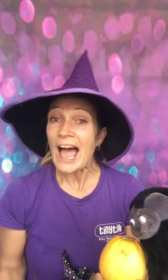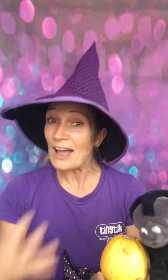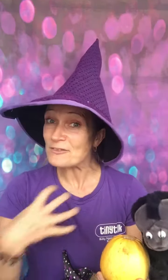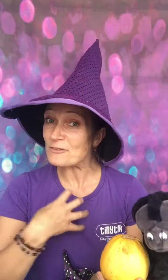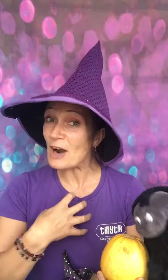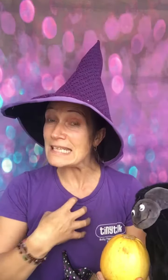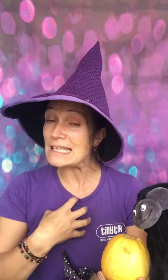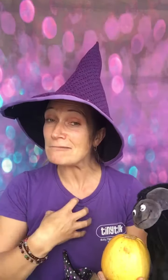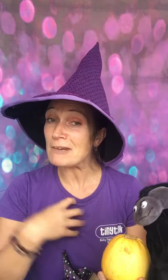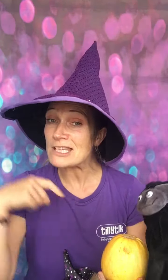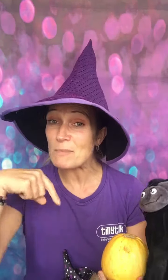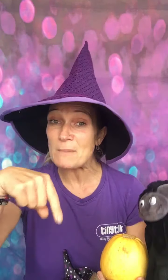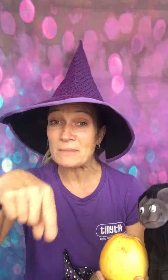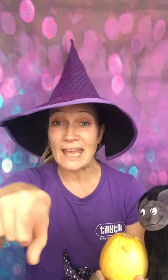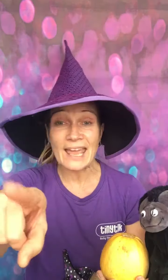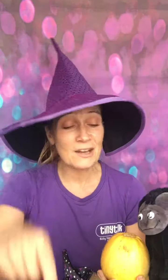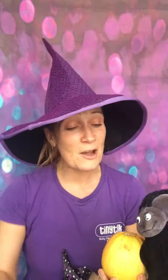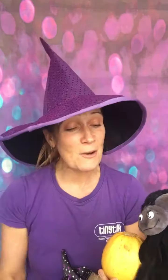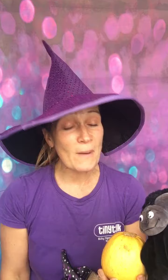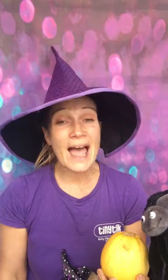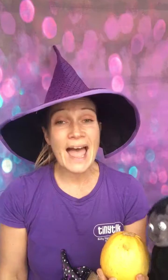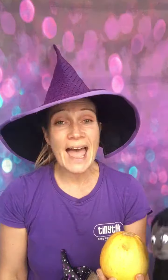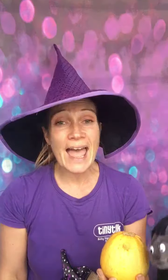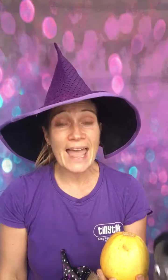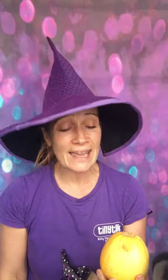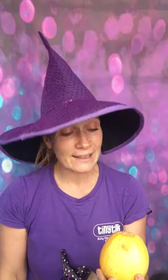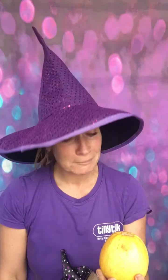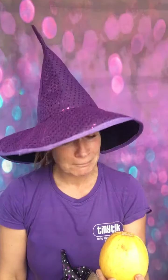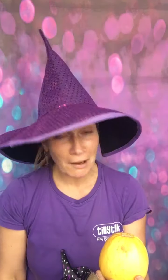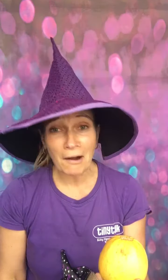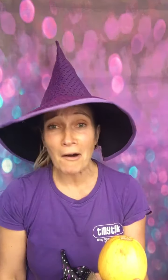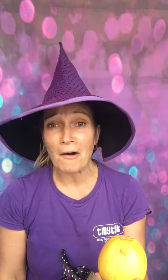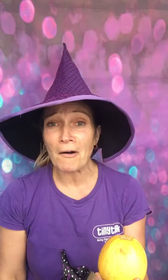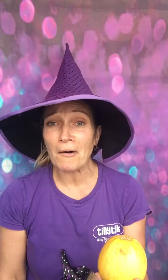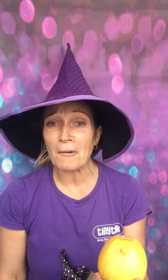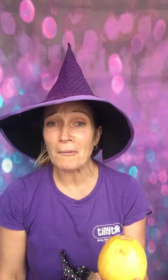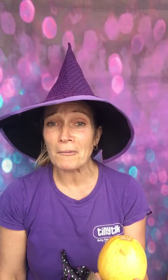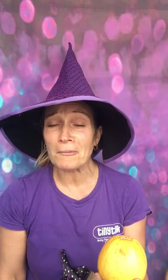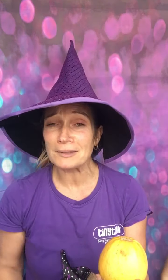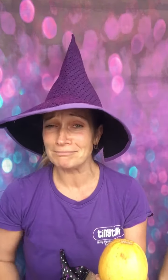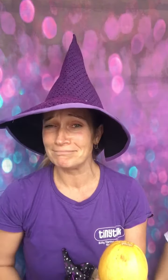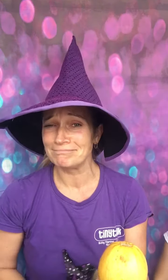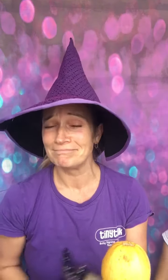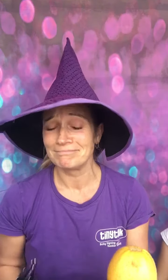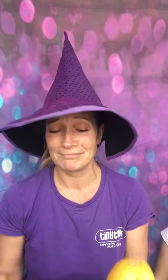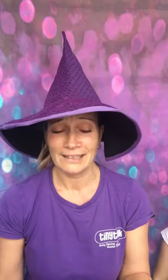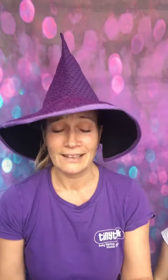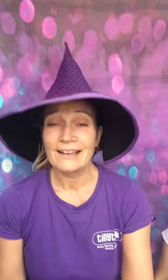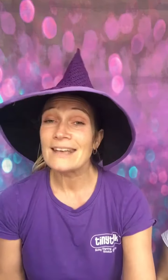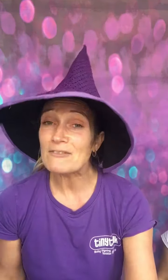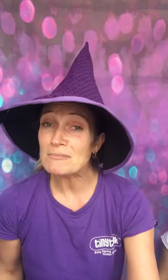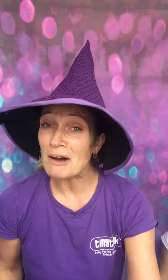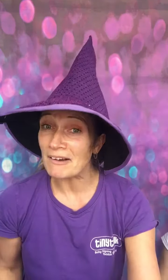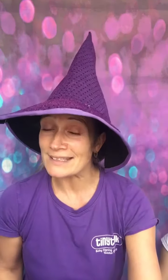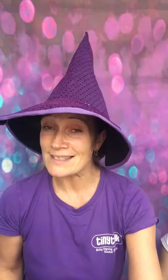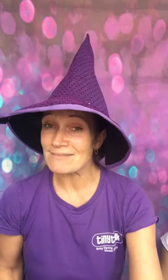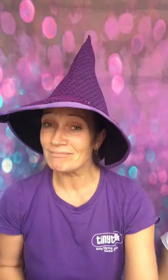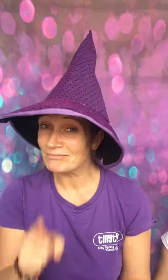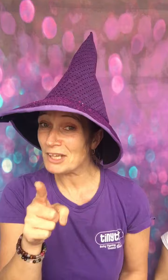and frightened witch bumpkin away. Oh, never